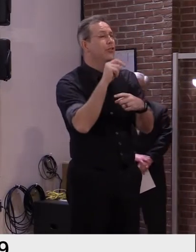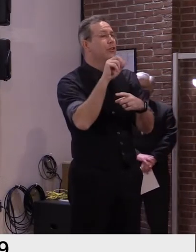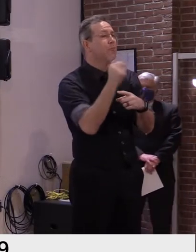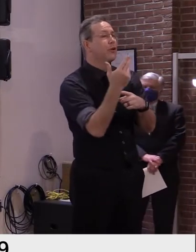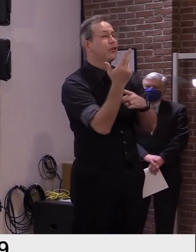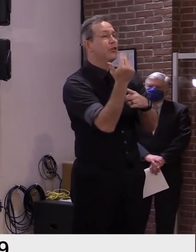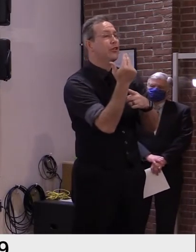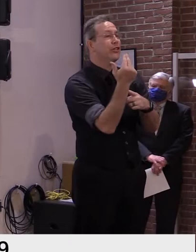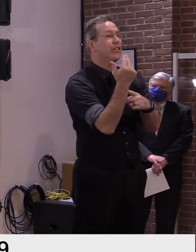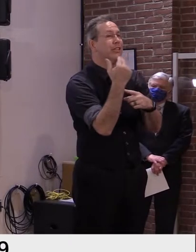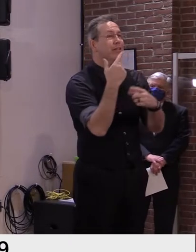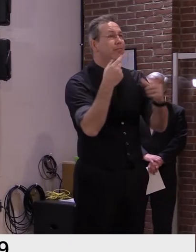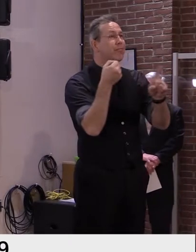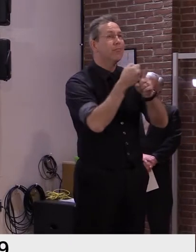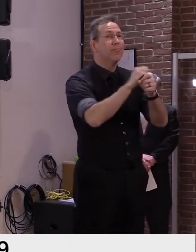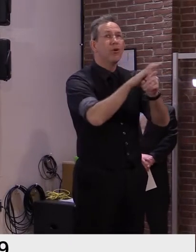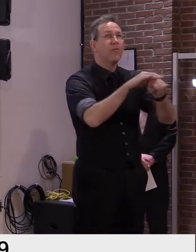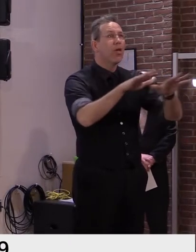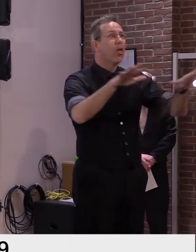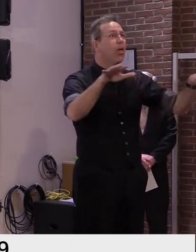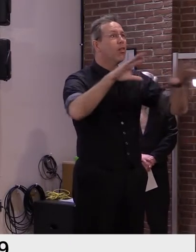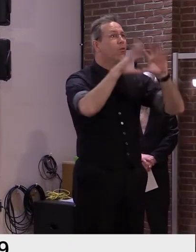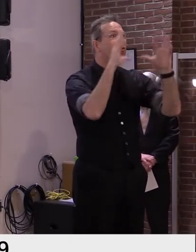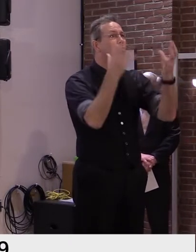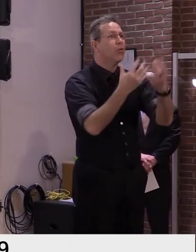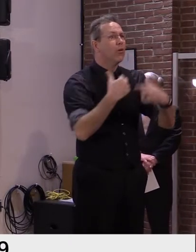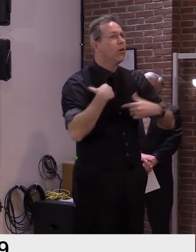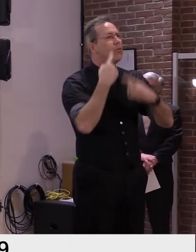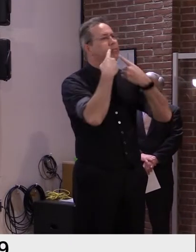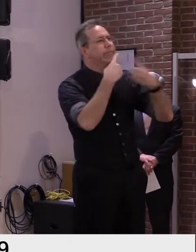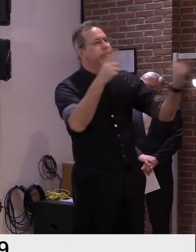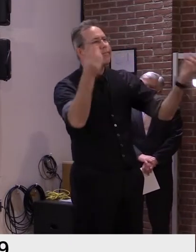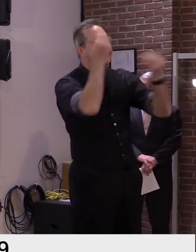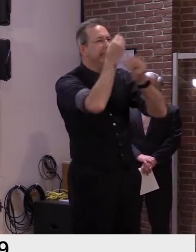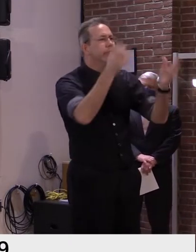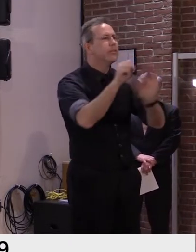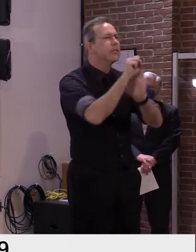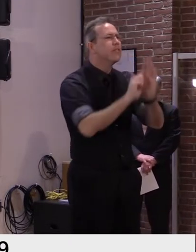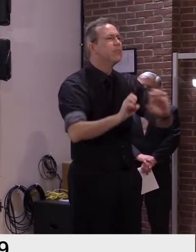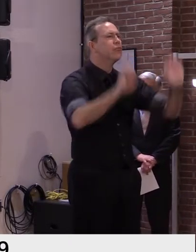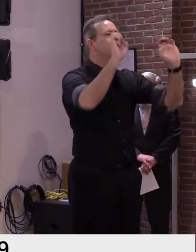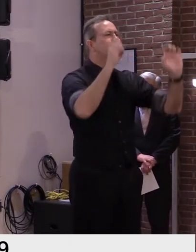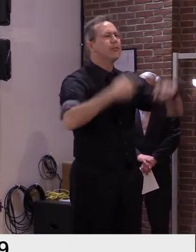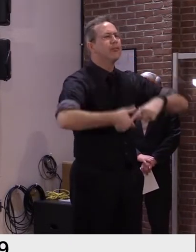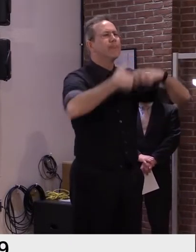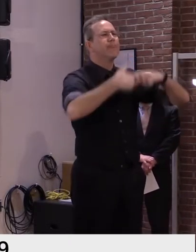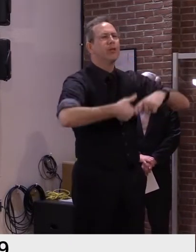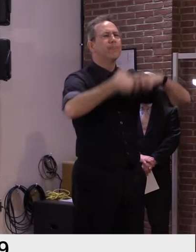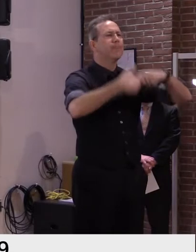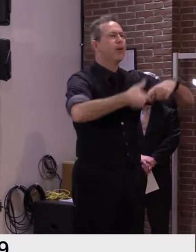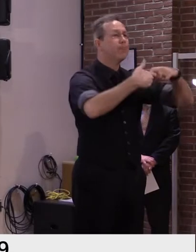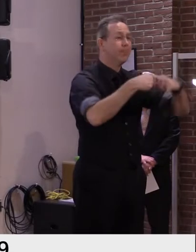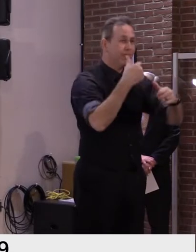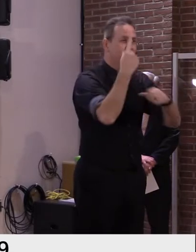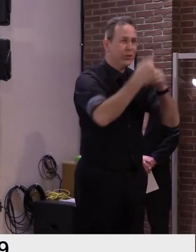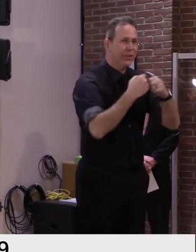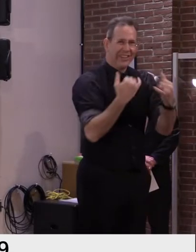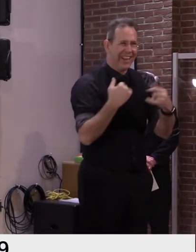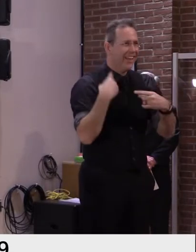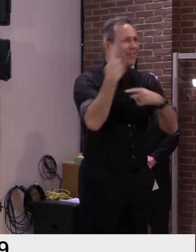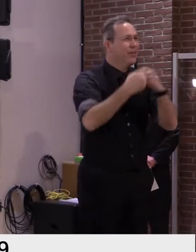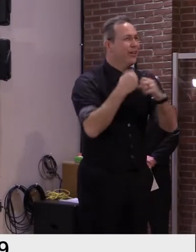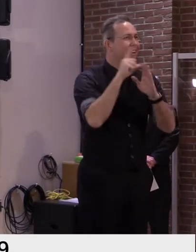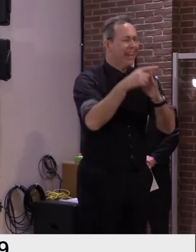emergency. And now, almost 1 year later, all the most vulnerable will be eligible for these